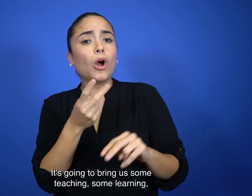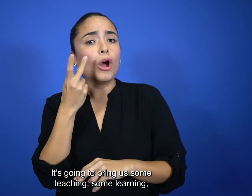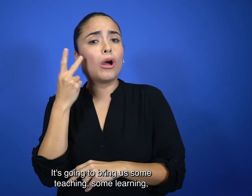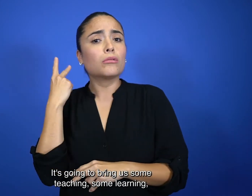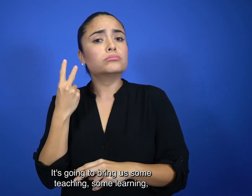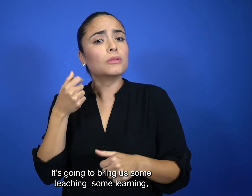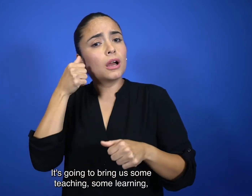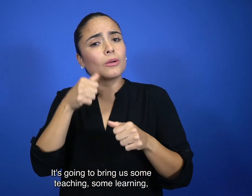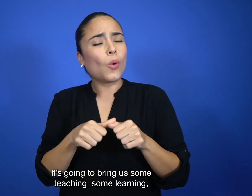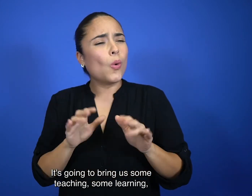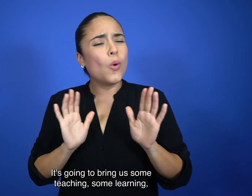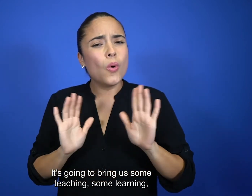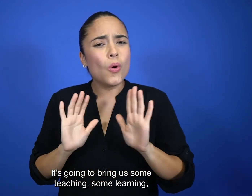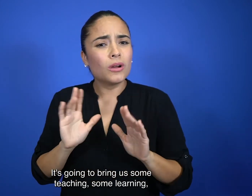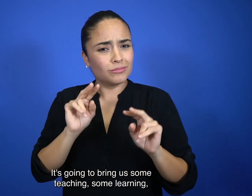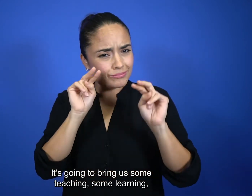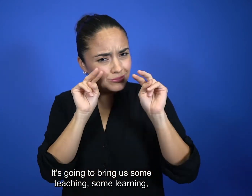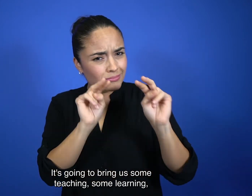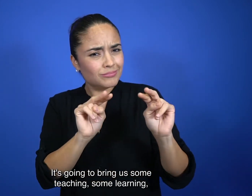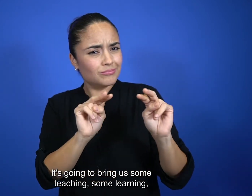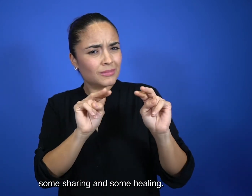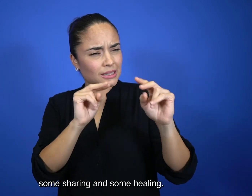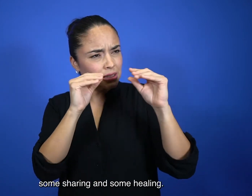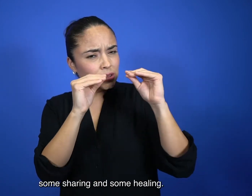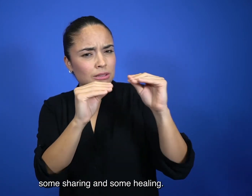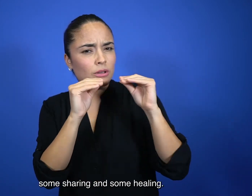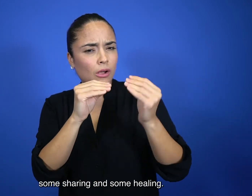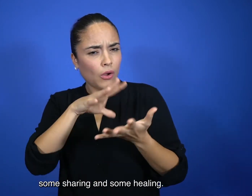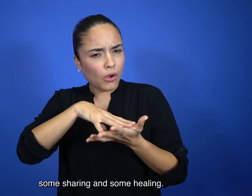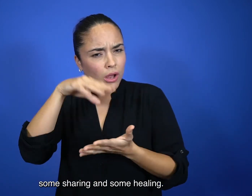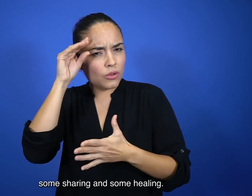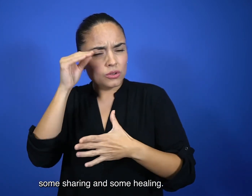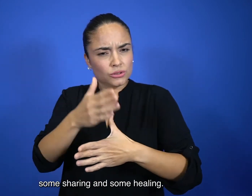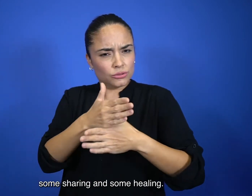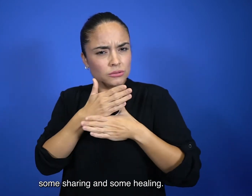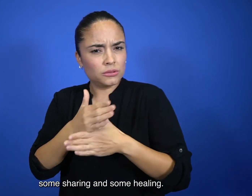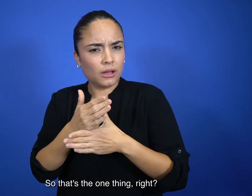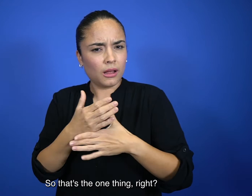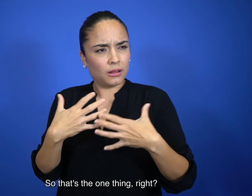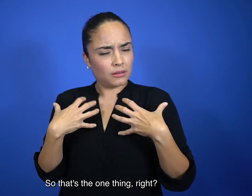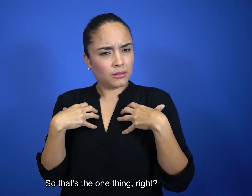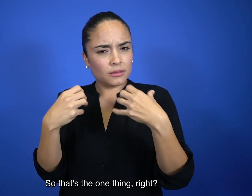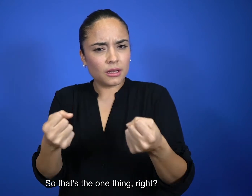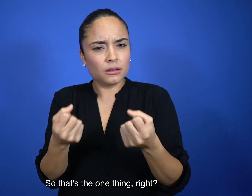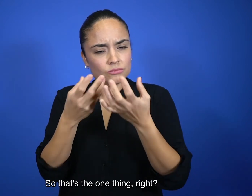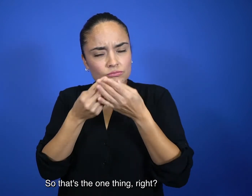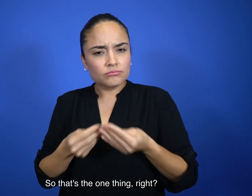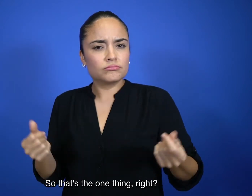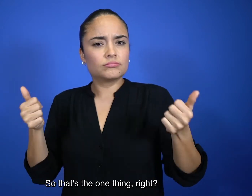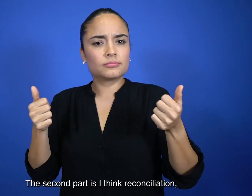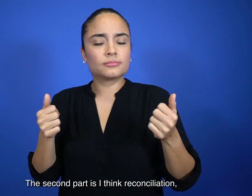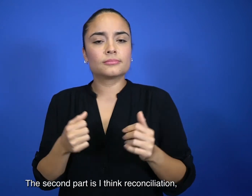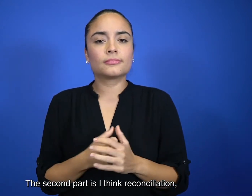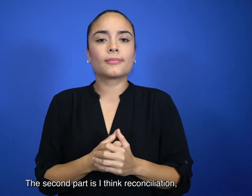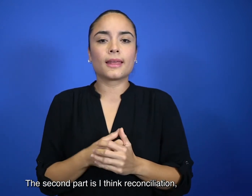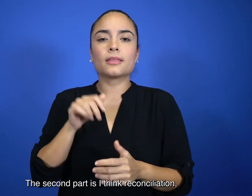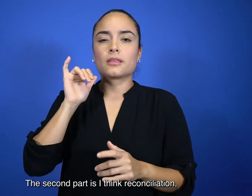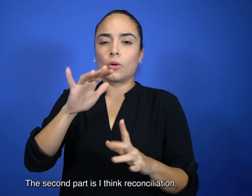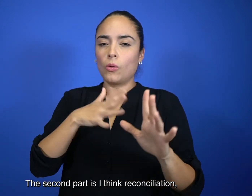us some teaching, some learning, some sharing, and some healing. So that's the one thing, right? The second